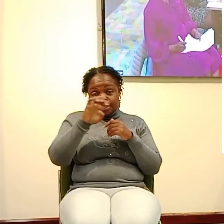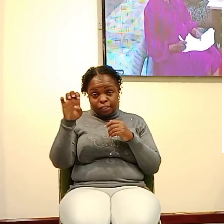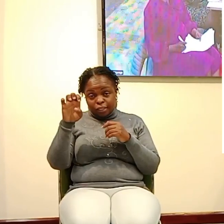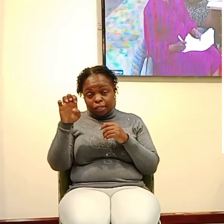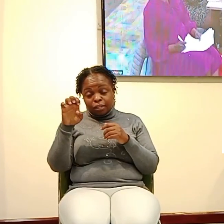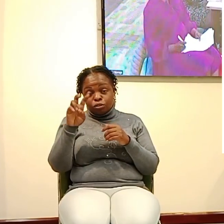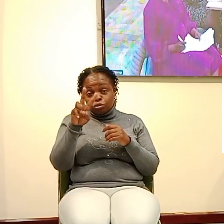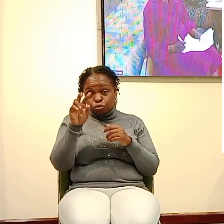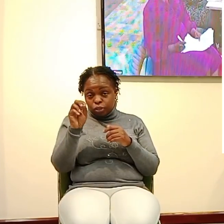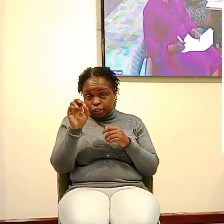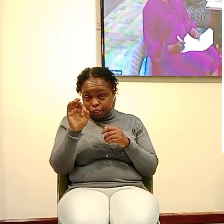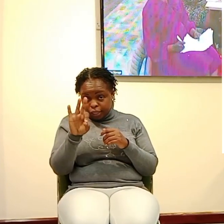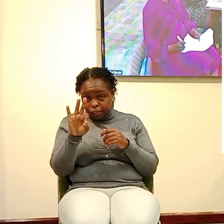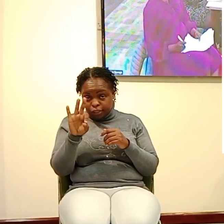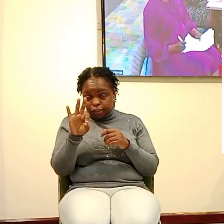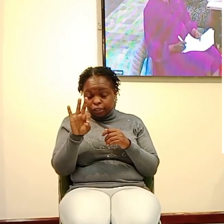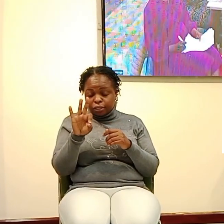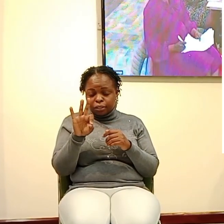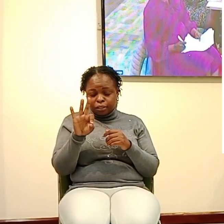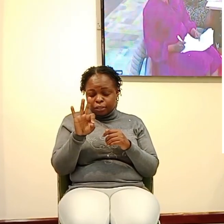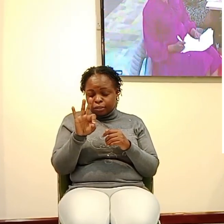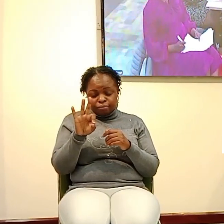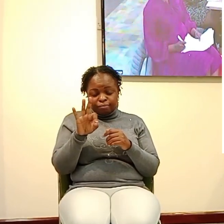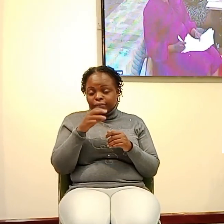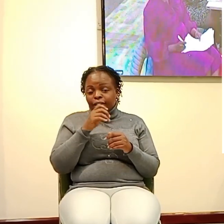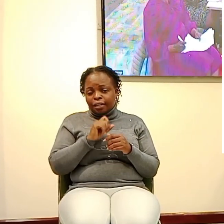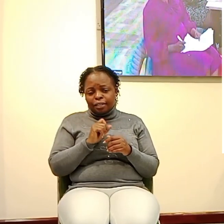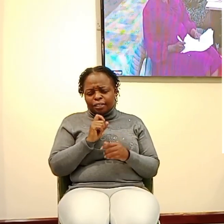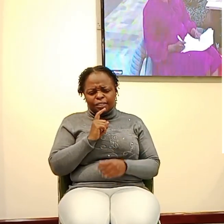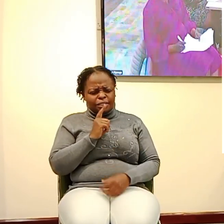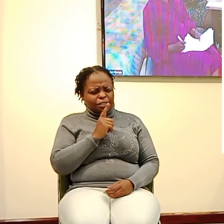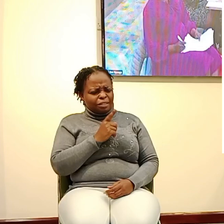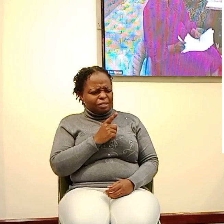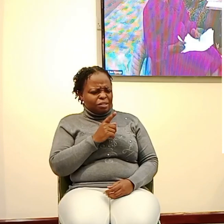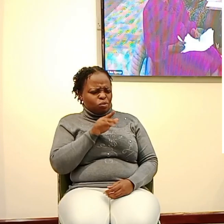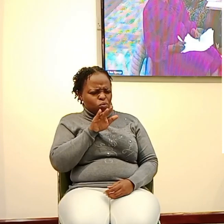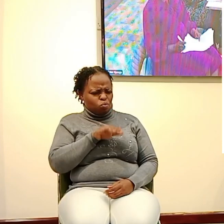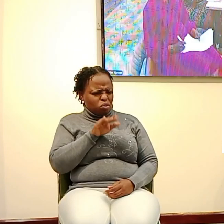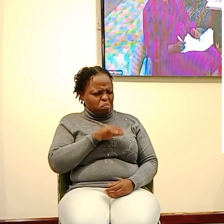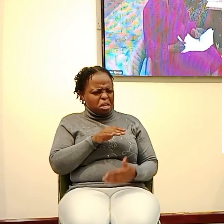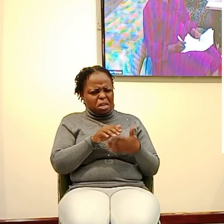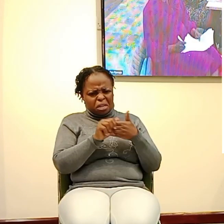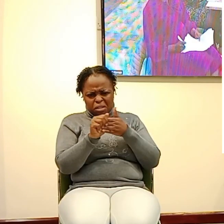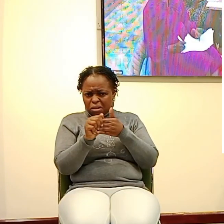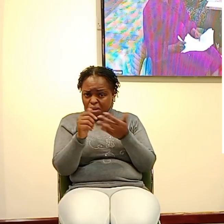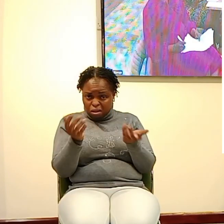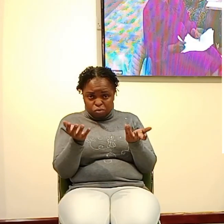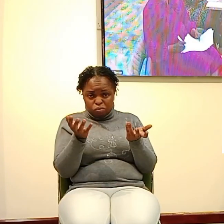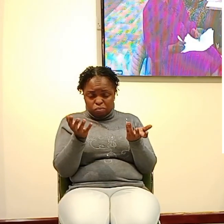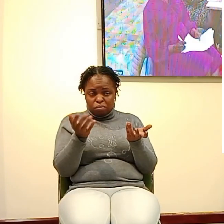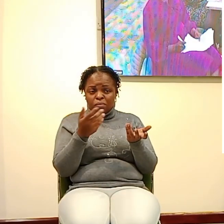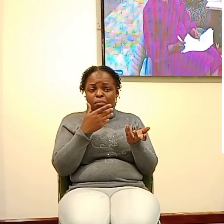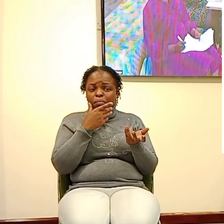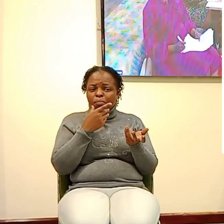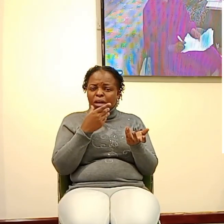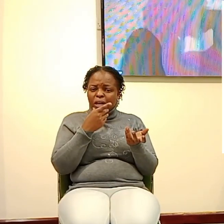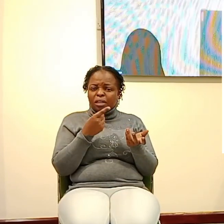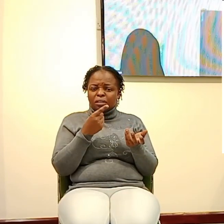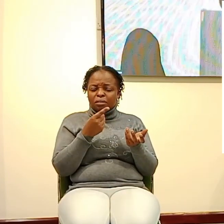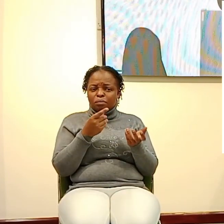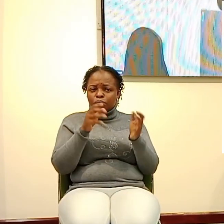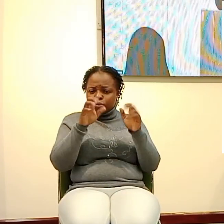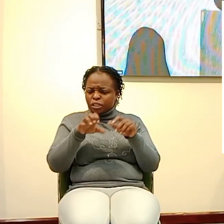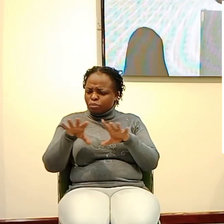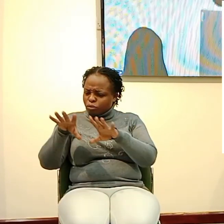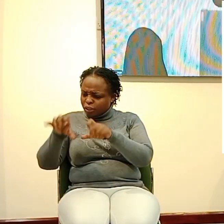the first election, the elders were like, no, women are not supposed to be leaders. And so can a man take this